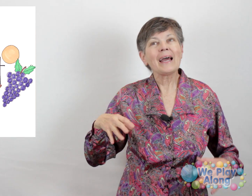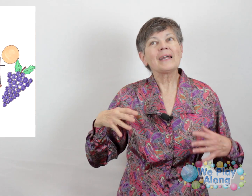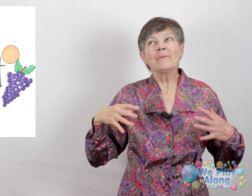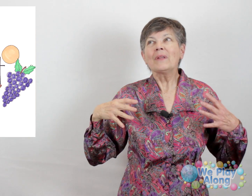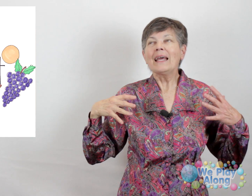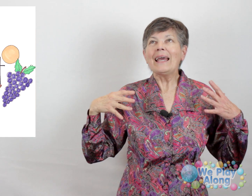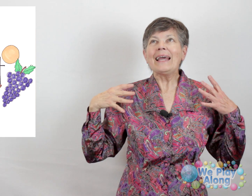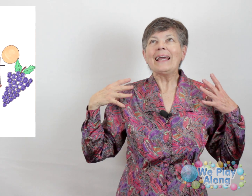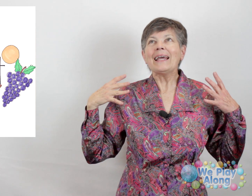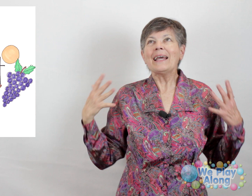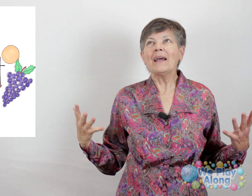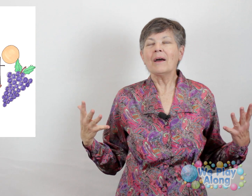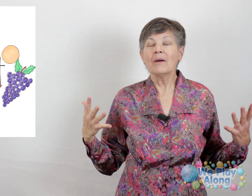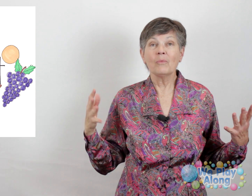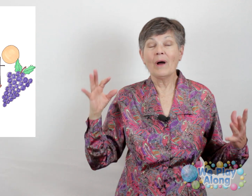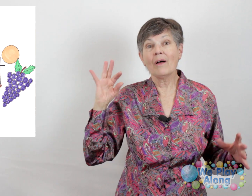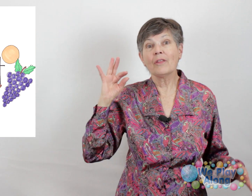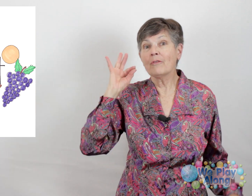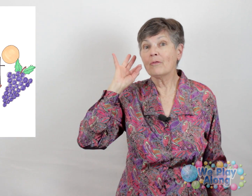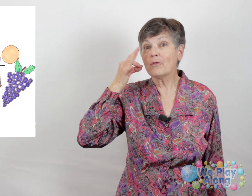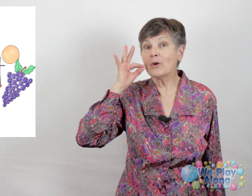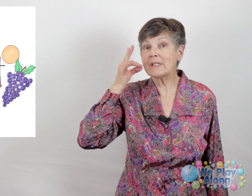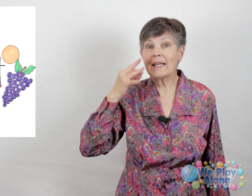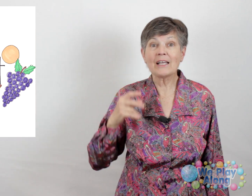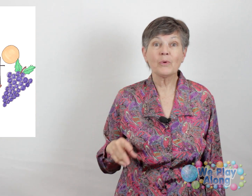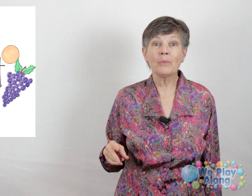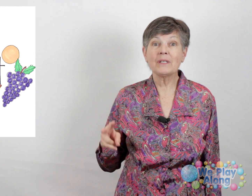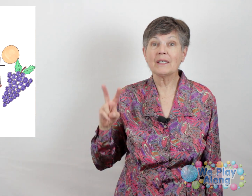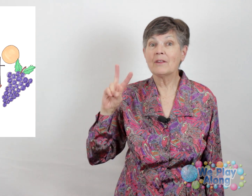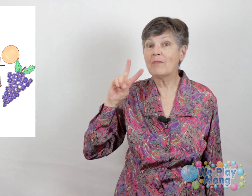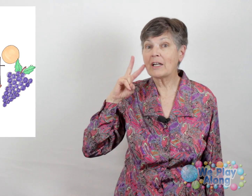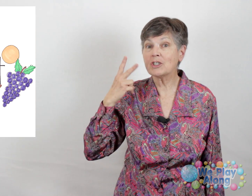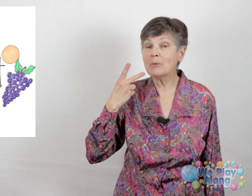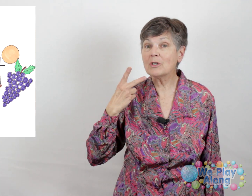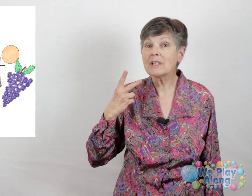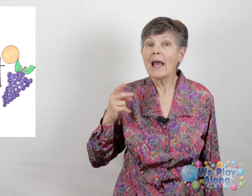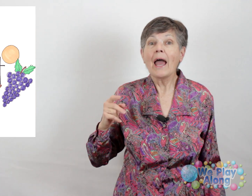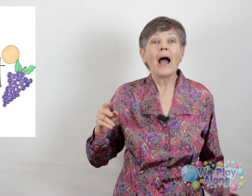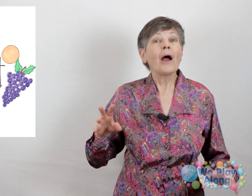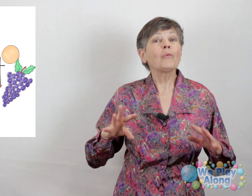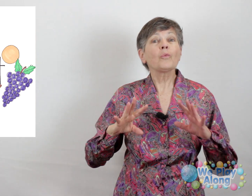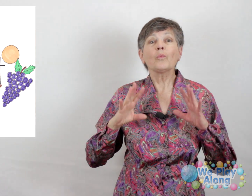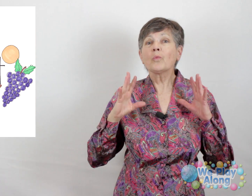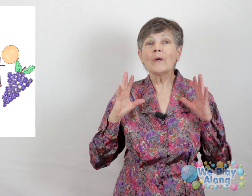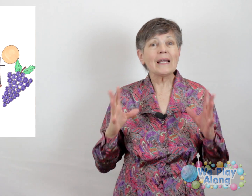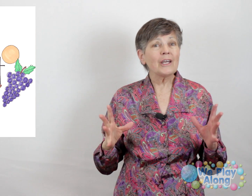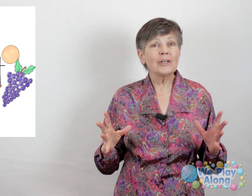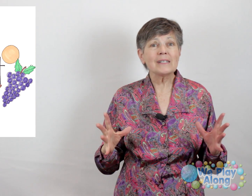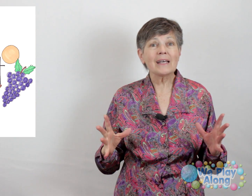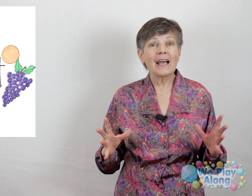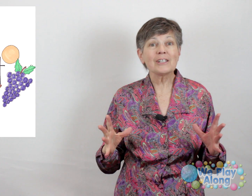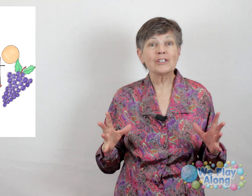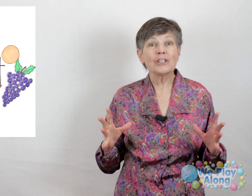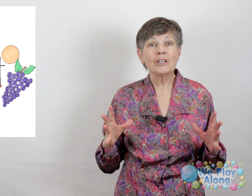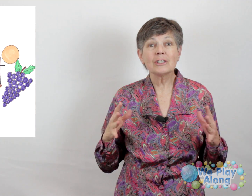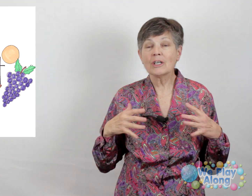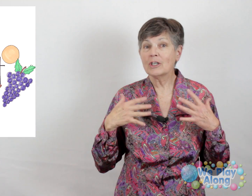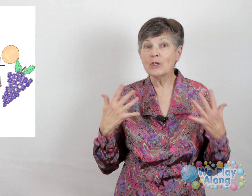And, well, the fruits, and last week we did the vegetables. Really good signs to